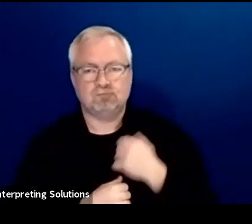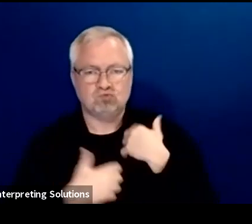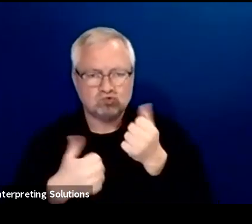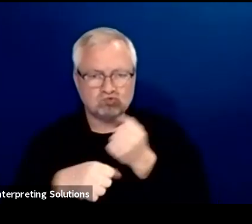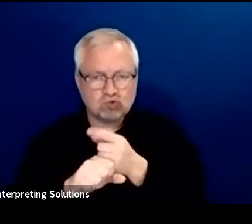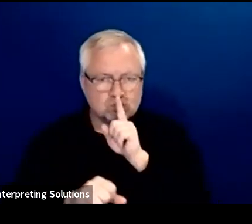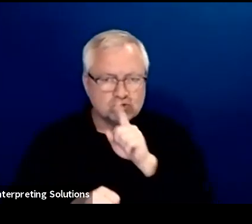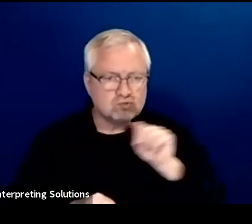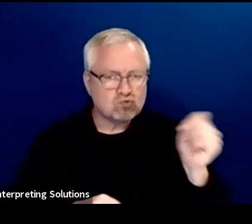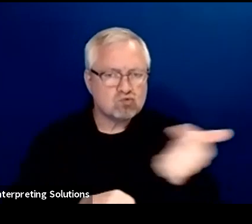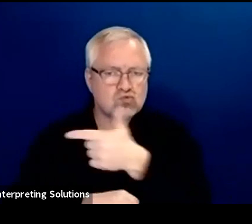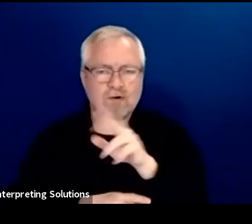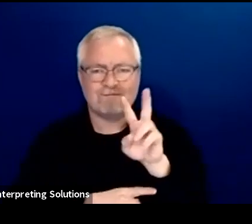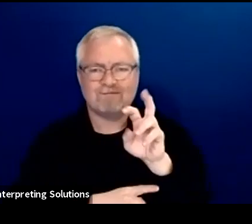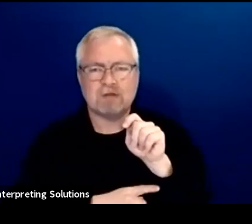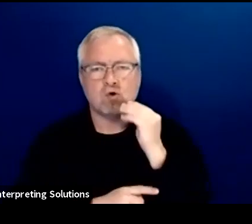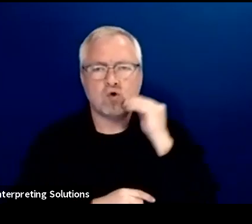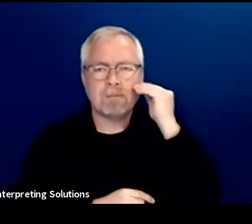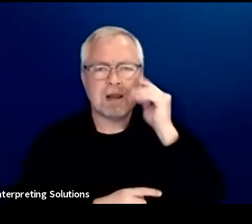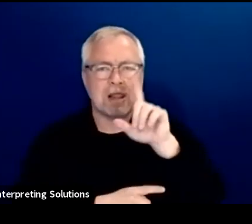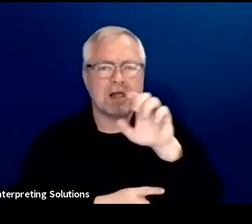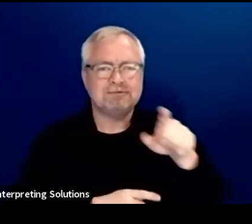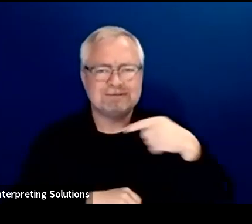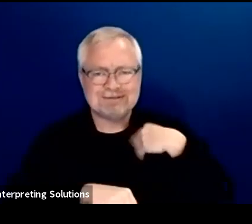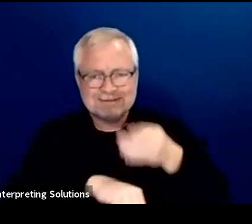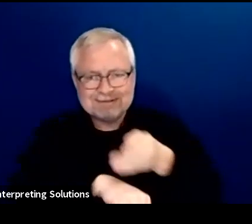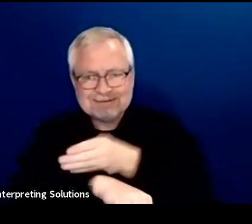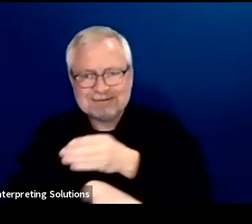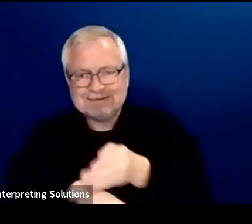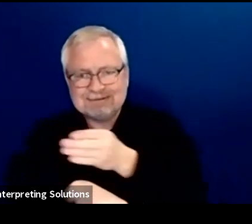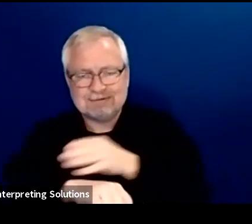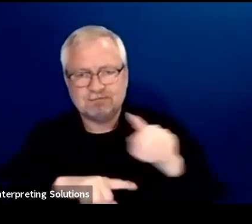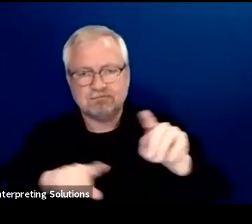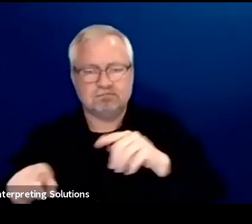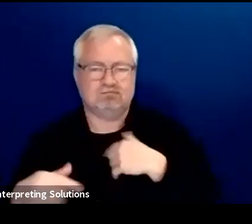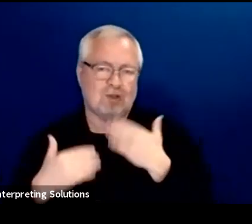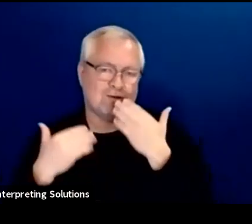about earlier, we want to say thank you both to the governor and legislature for providing